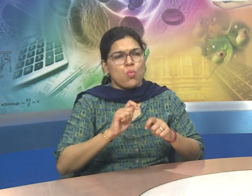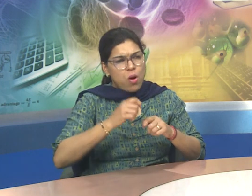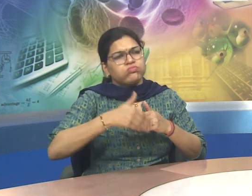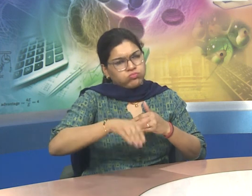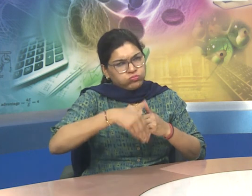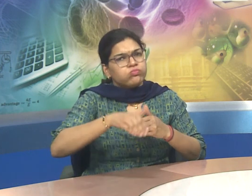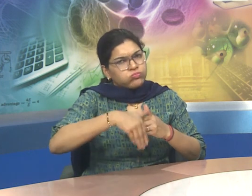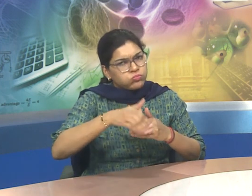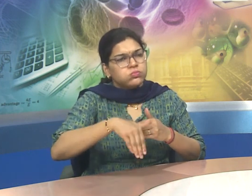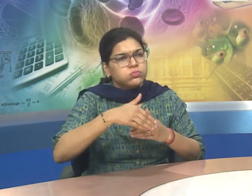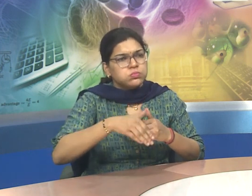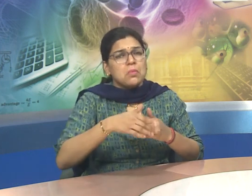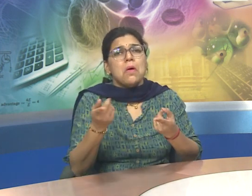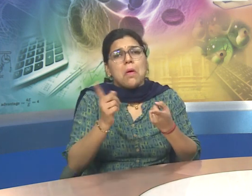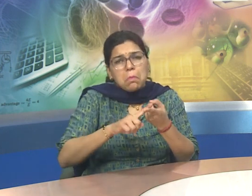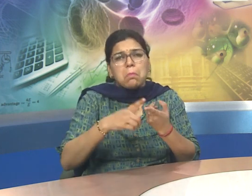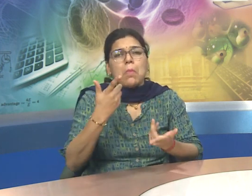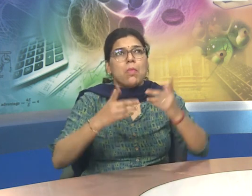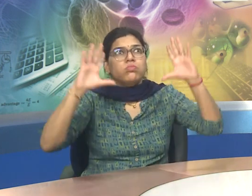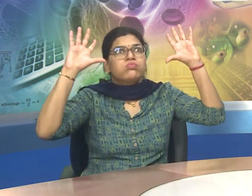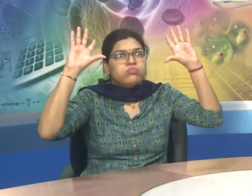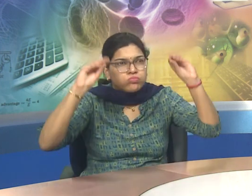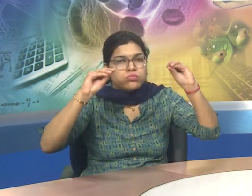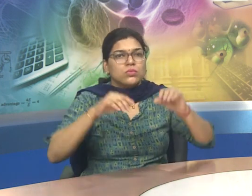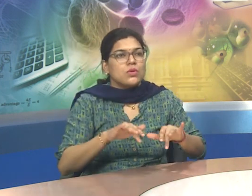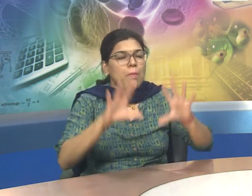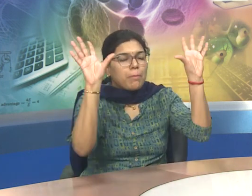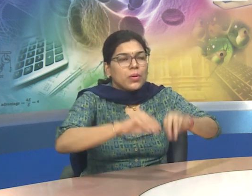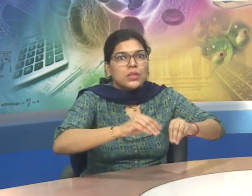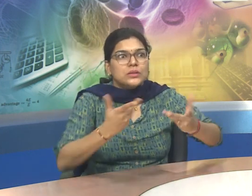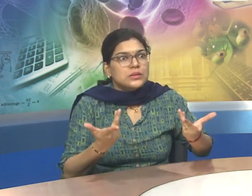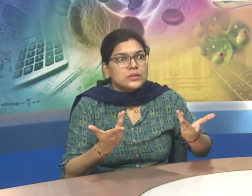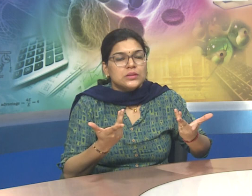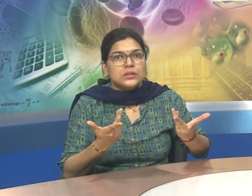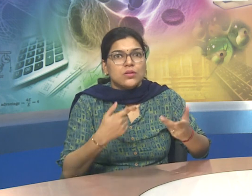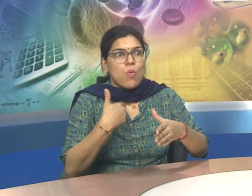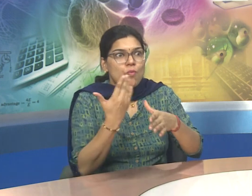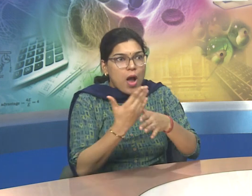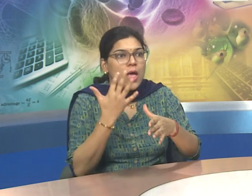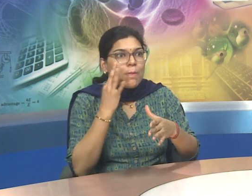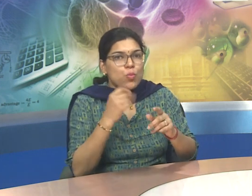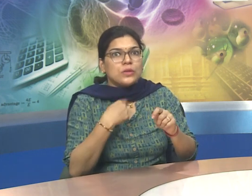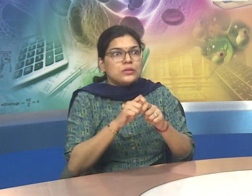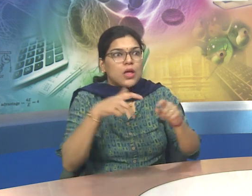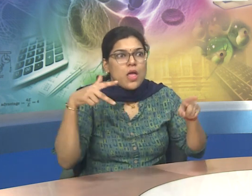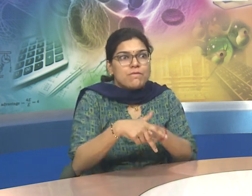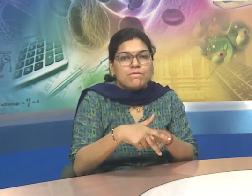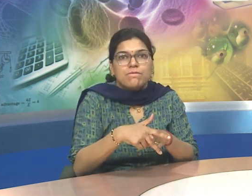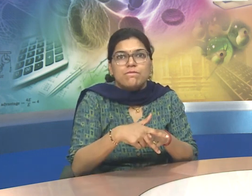and we are working on a computer, then because of the power cut, the UPS